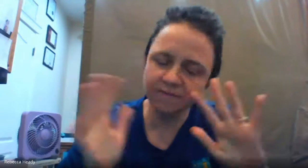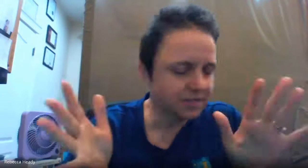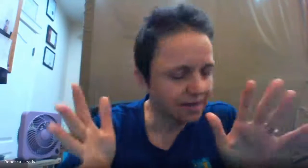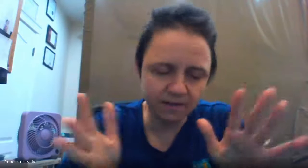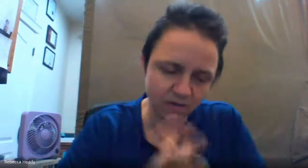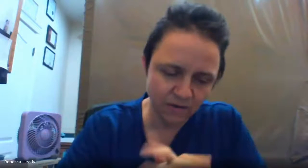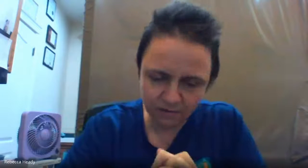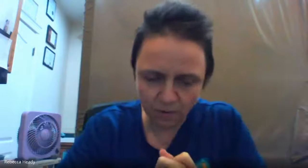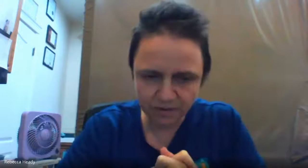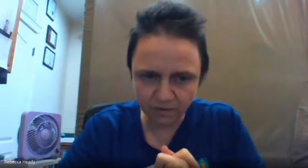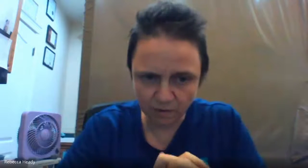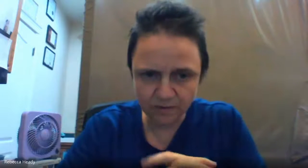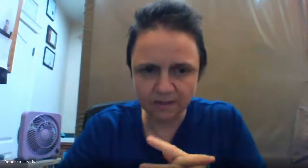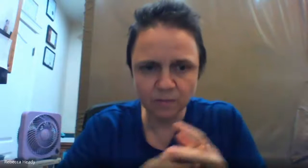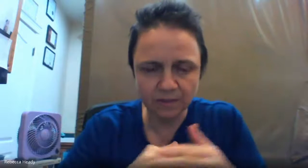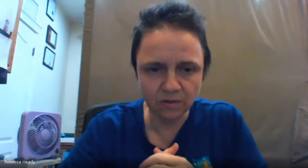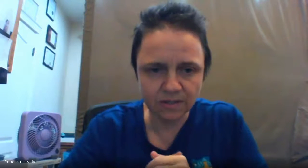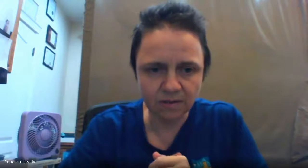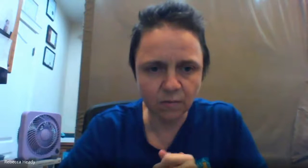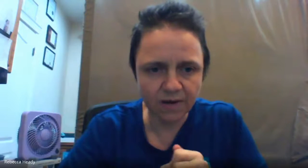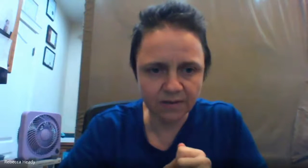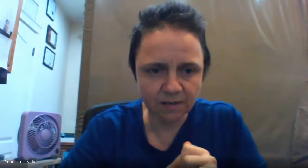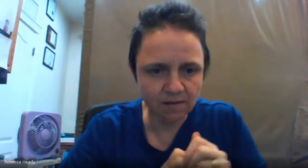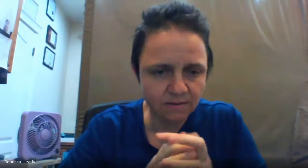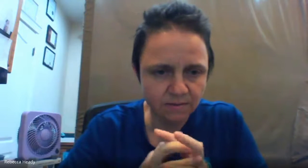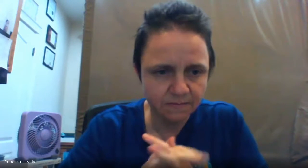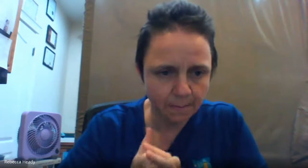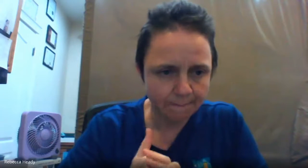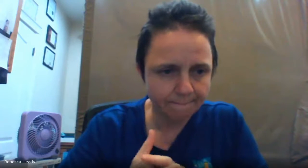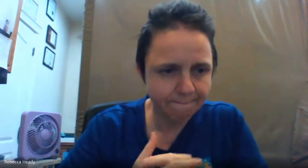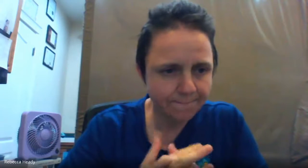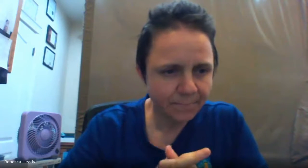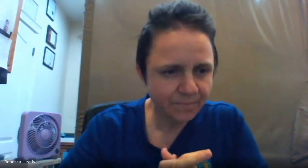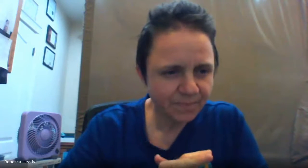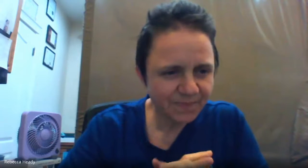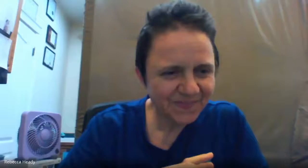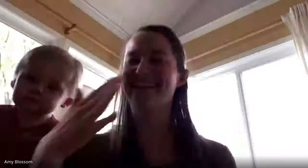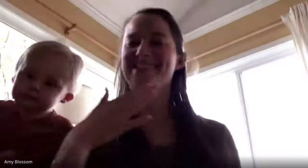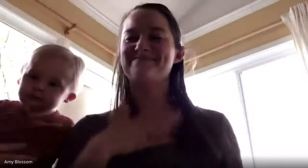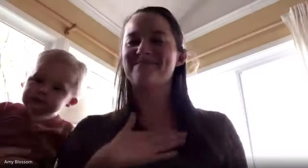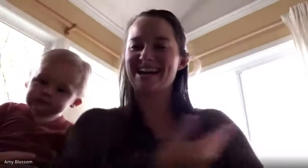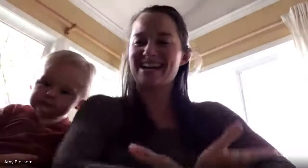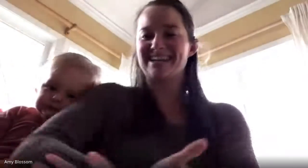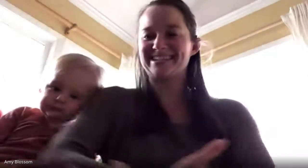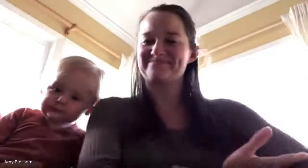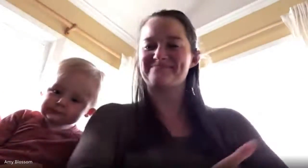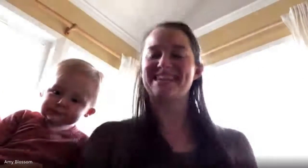have to sign it. You can if you want to, if you know the signs, but you can just tell us why you're taking the class. Sure. My